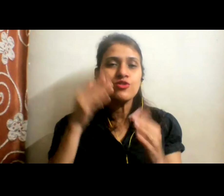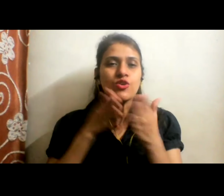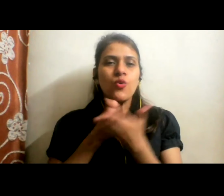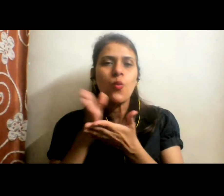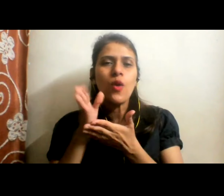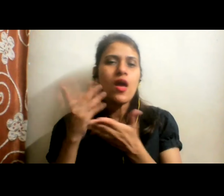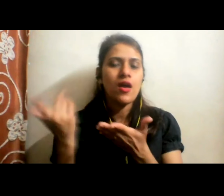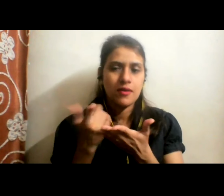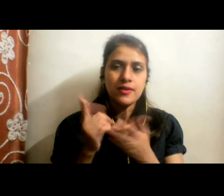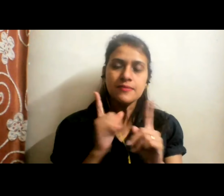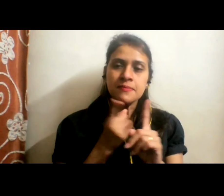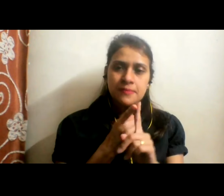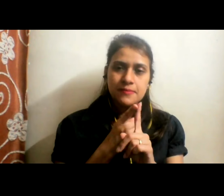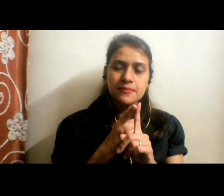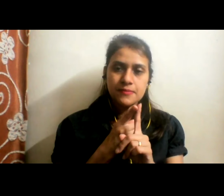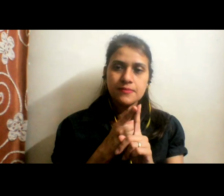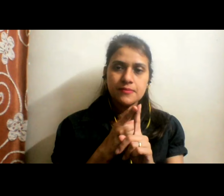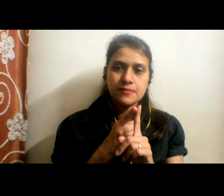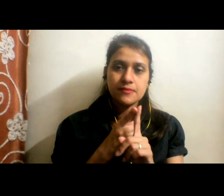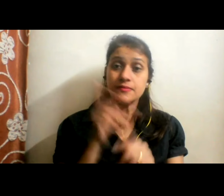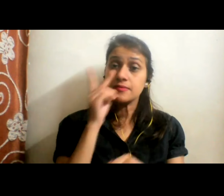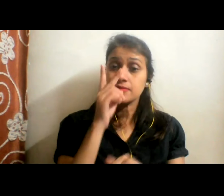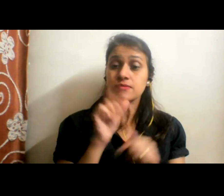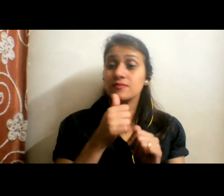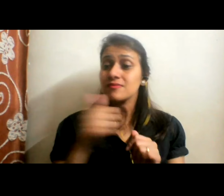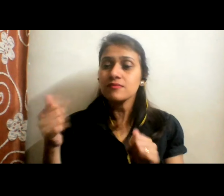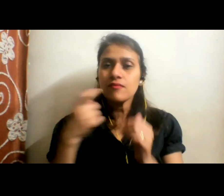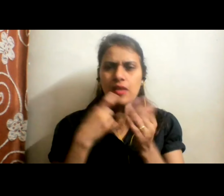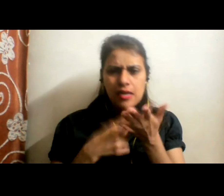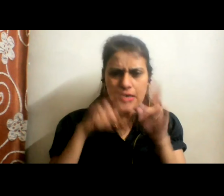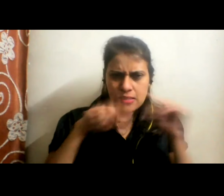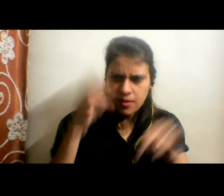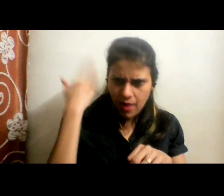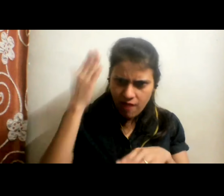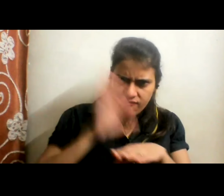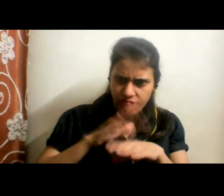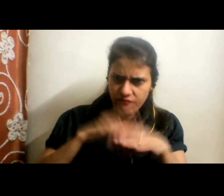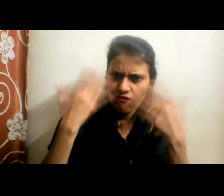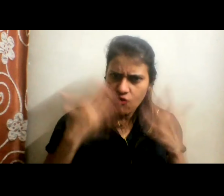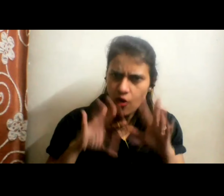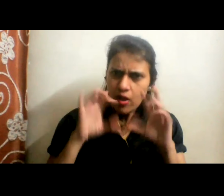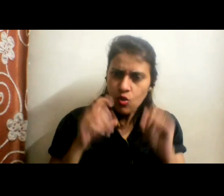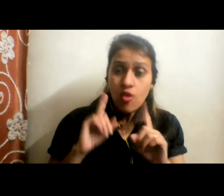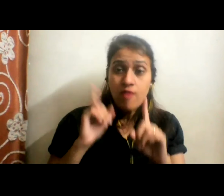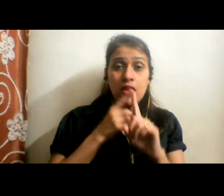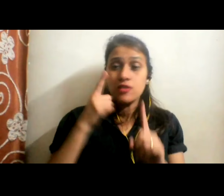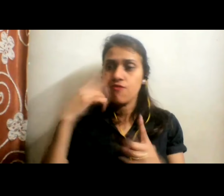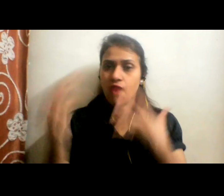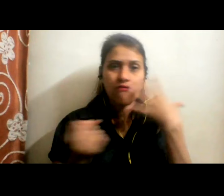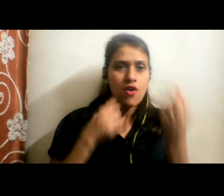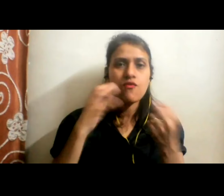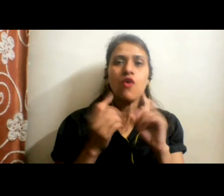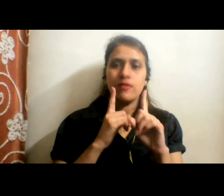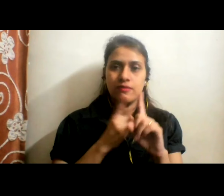first you have to see what other researches have been done on this. Okay, So before you decide your design, it's